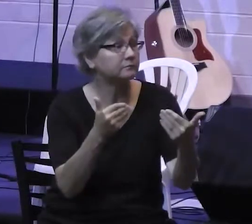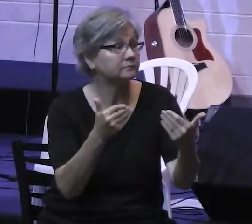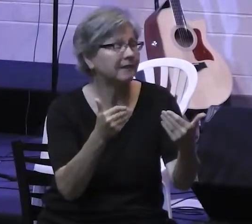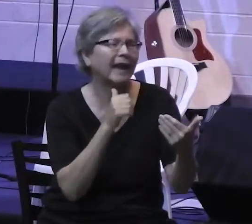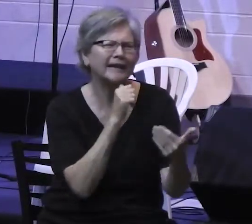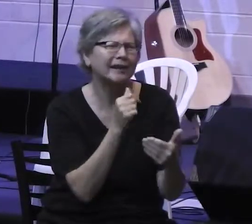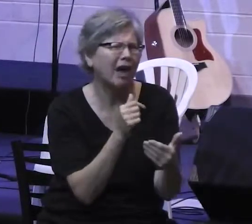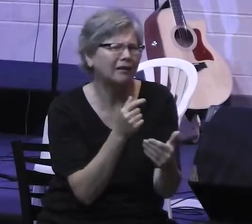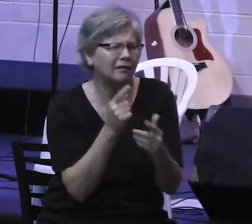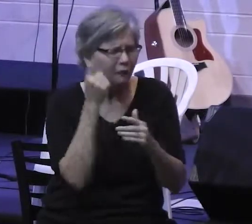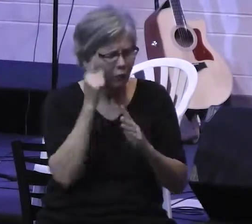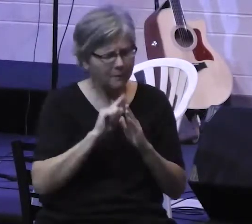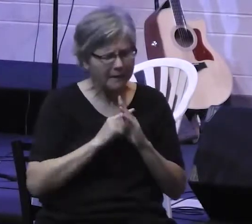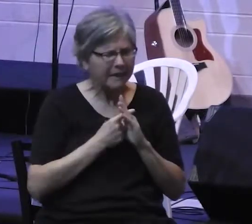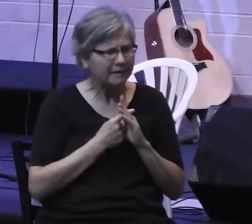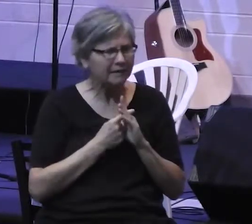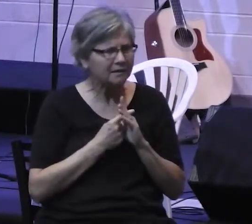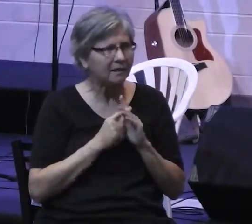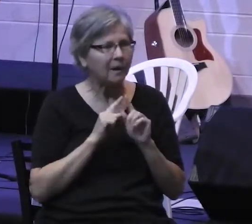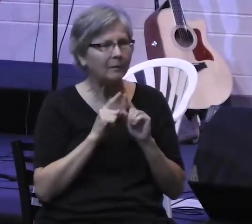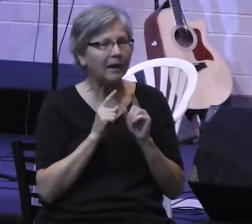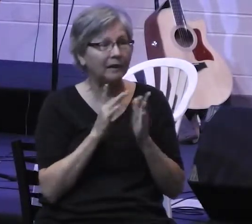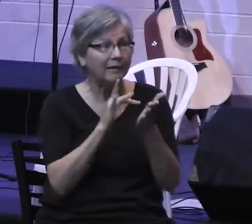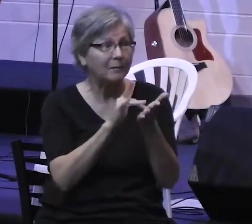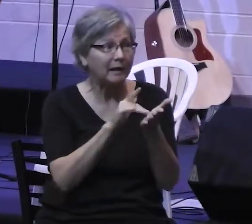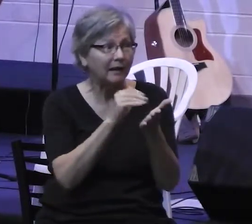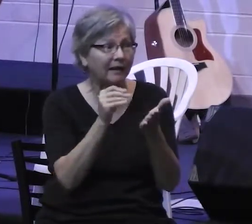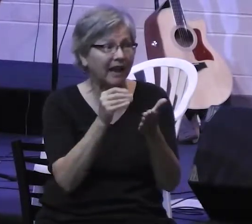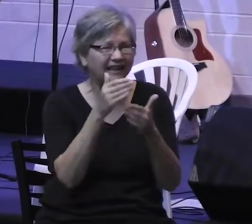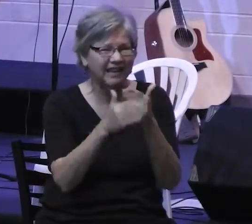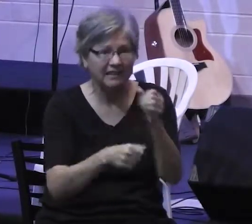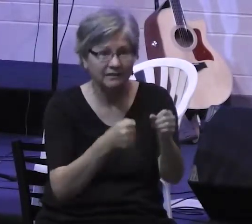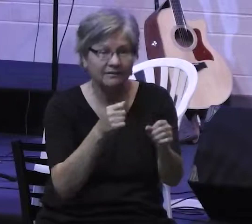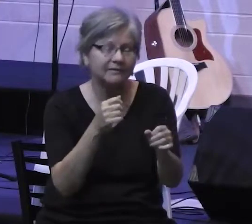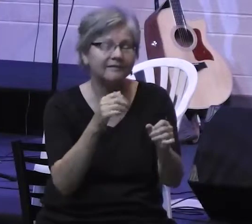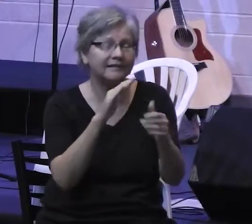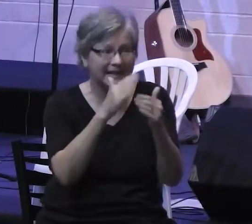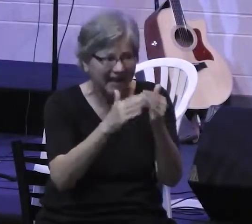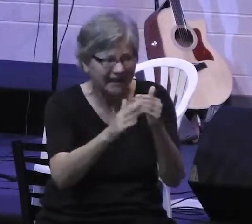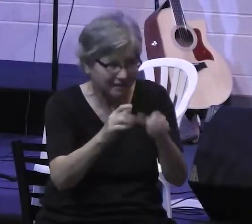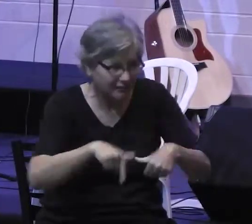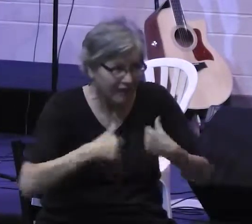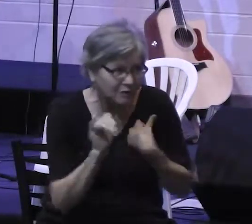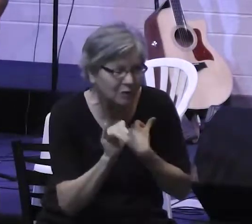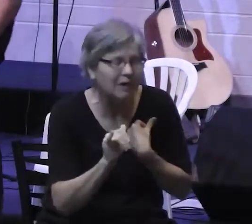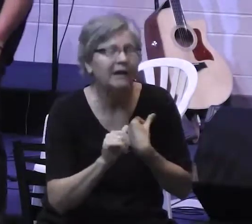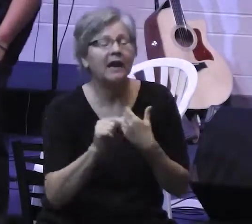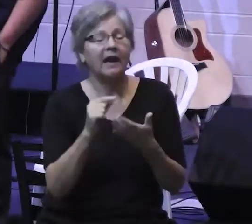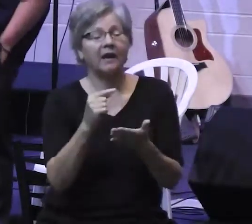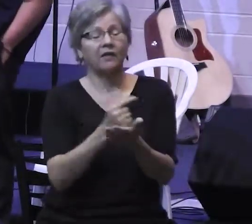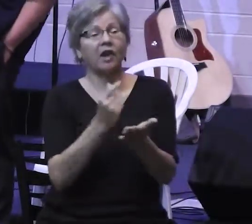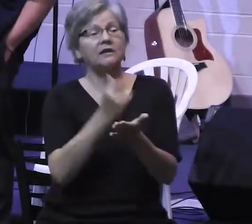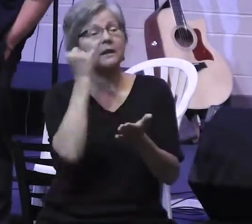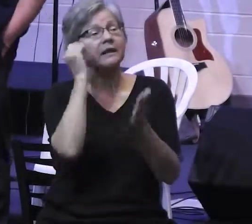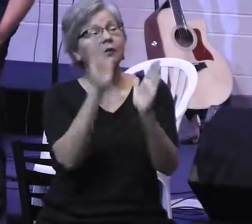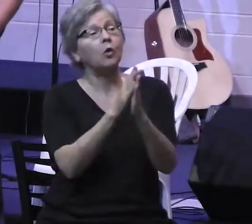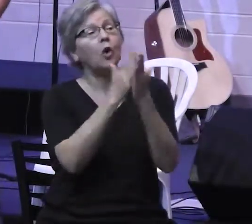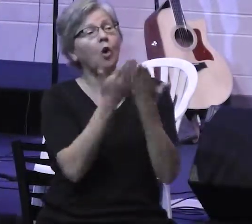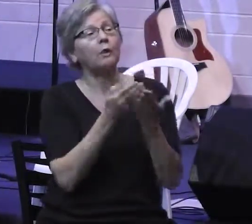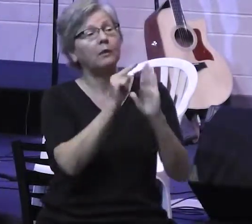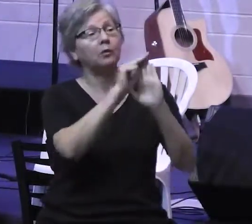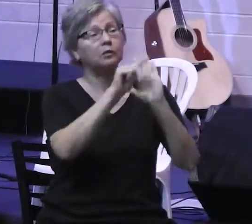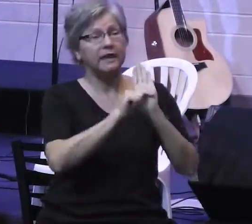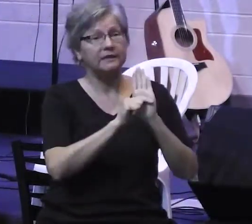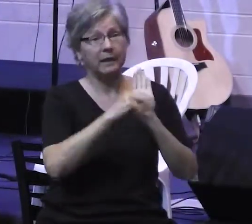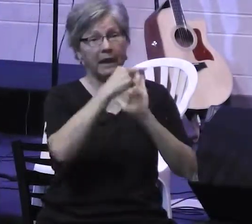It's not just for the beginning, it's for the middle and the end as well. And the gospel, actually, if you open your New Testaments and were to look at the